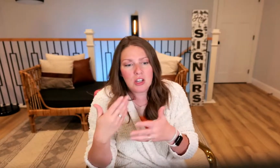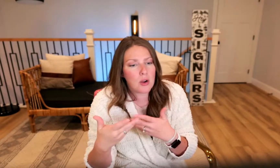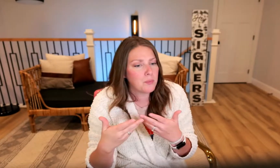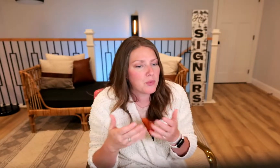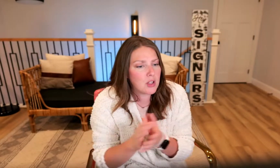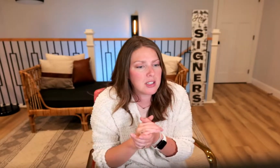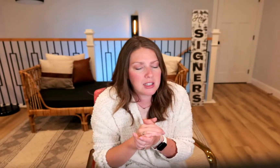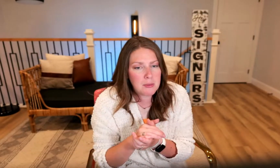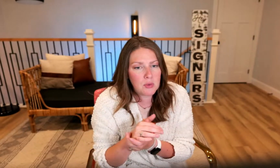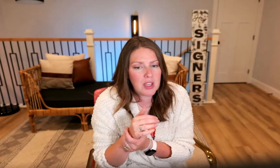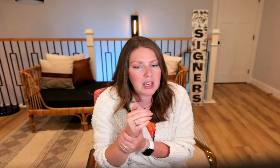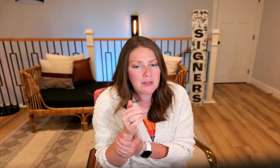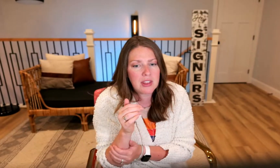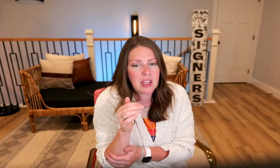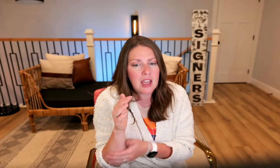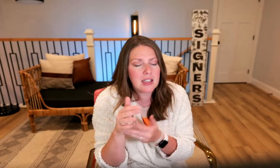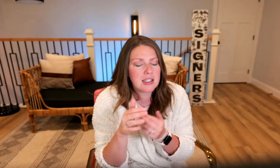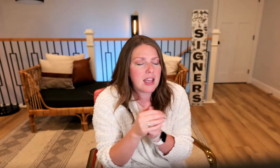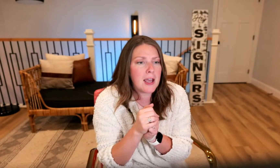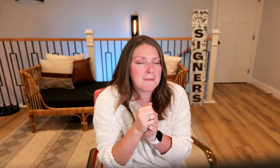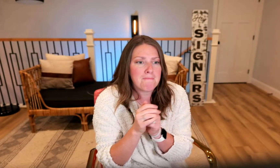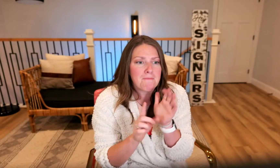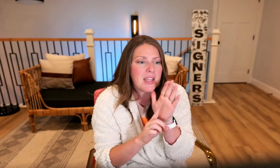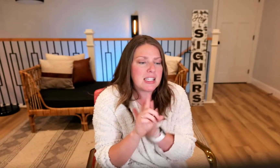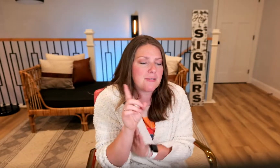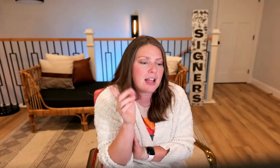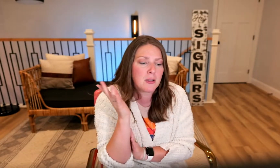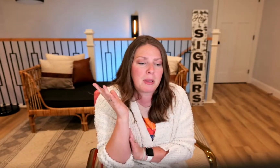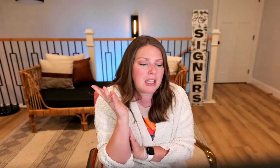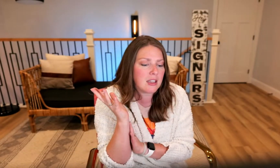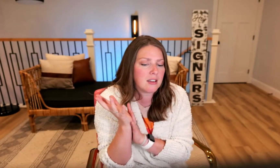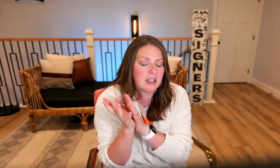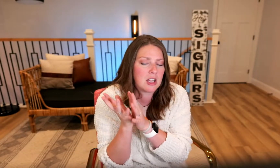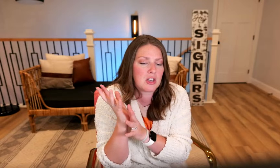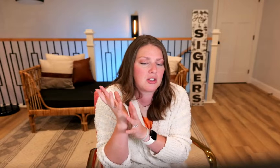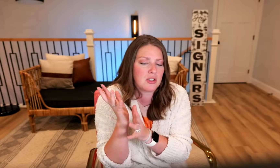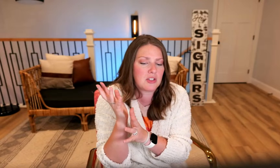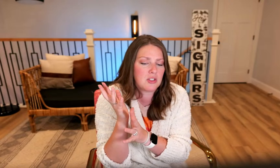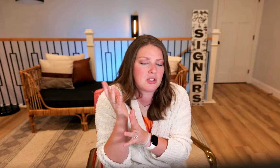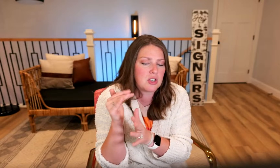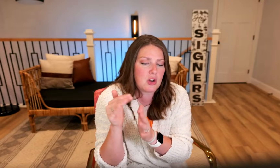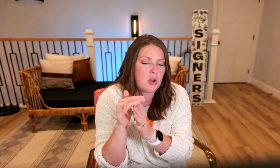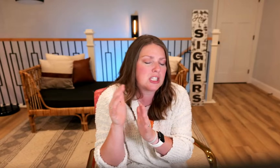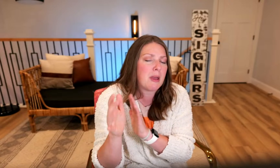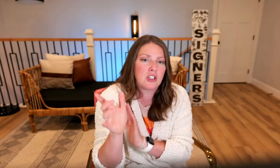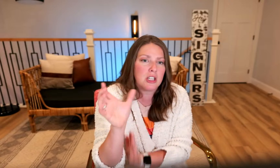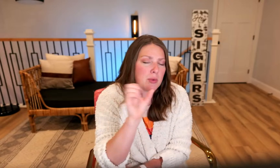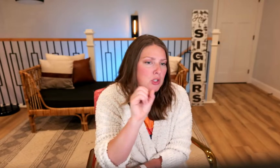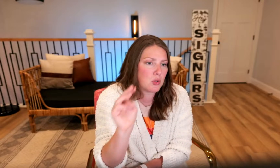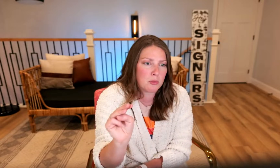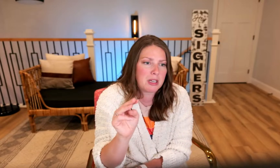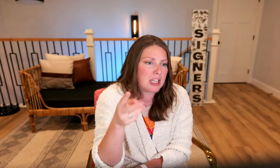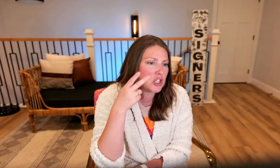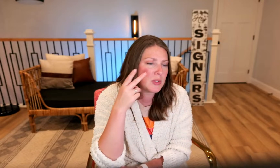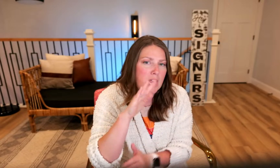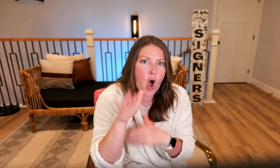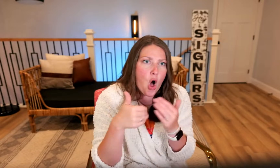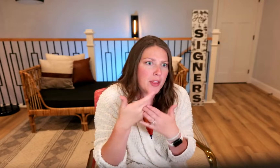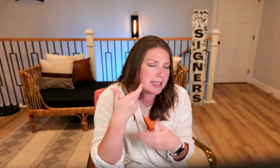know, constantly moving and everything, it's developing, especially with social media. You see it all the